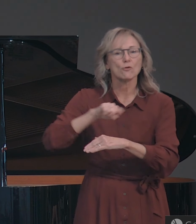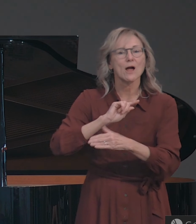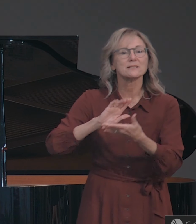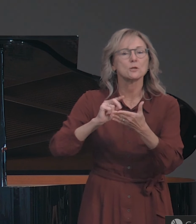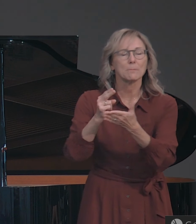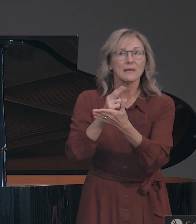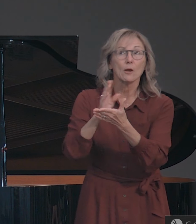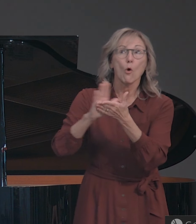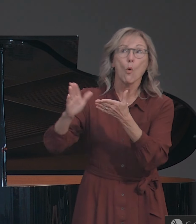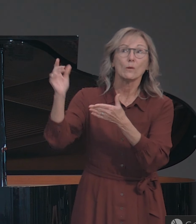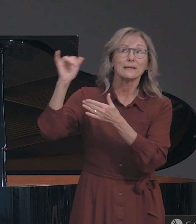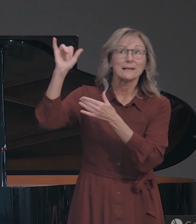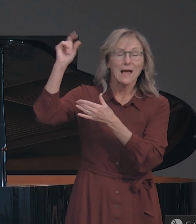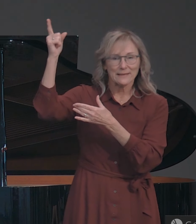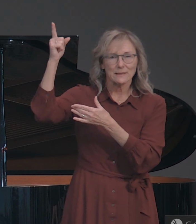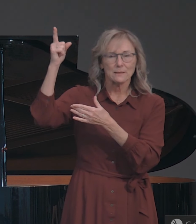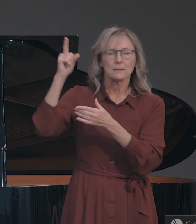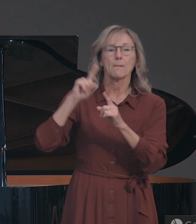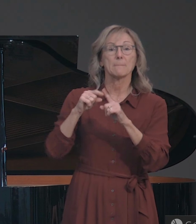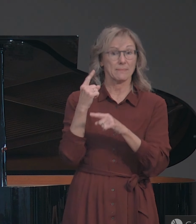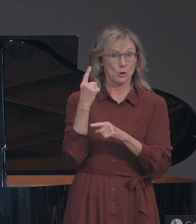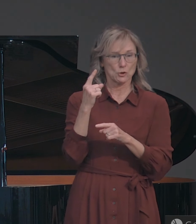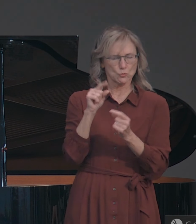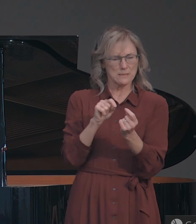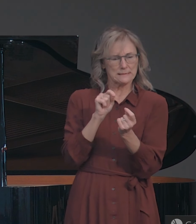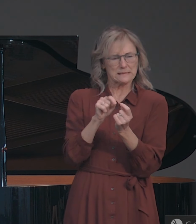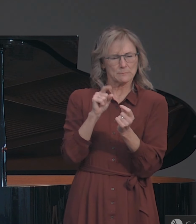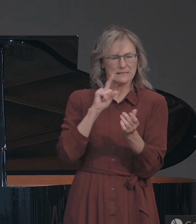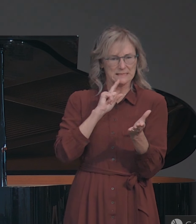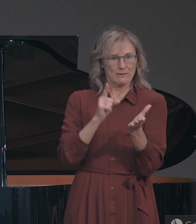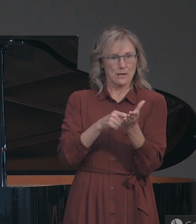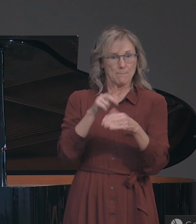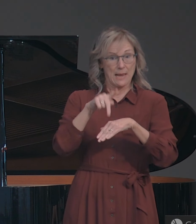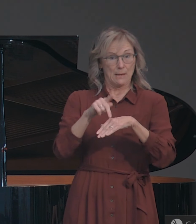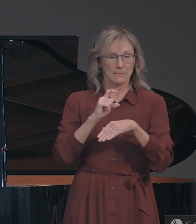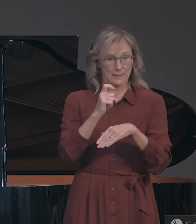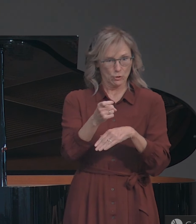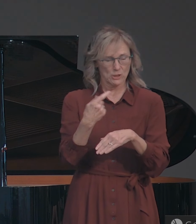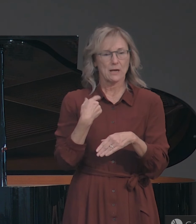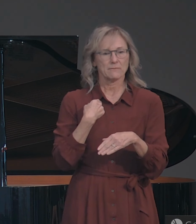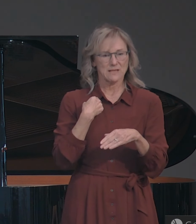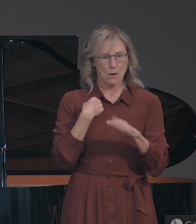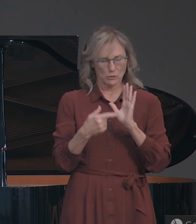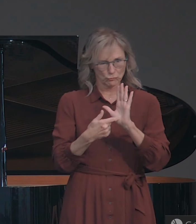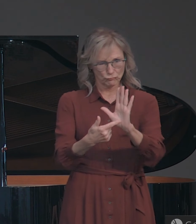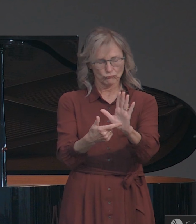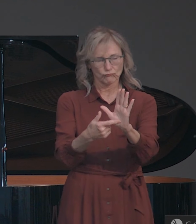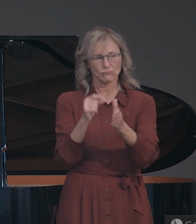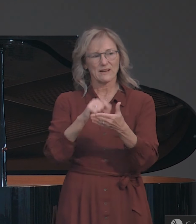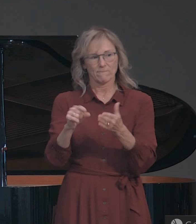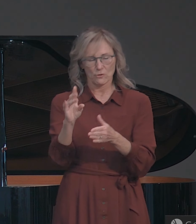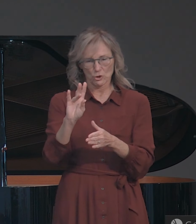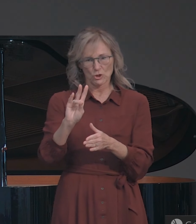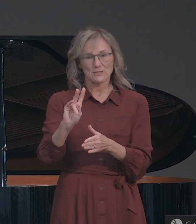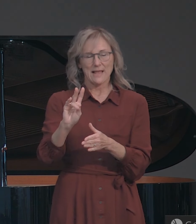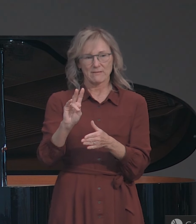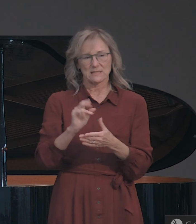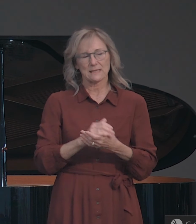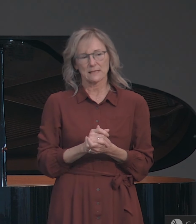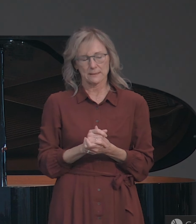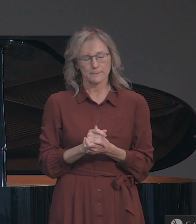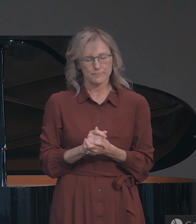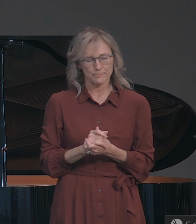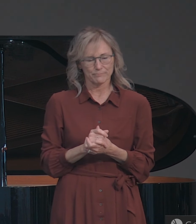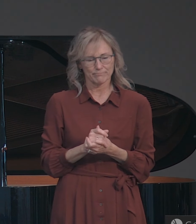one particular command that Peter gives here that I just want to point out this morning in verse 17 of 1 Peter chapter 1. He